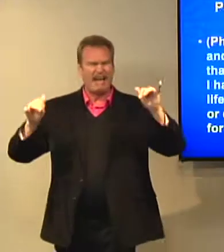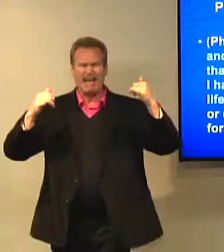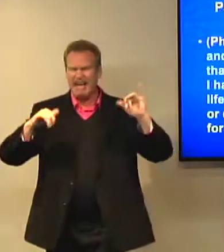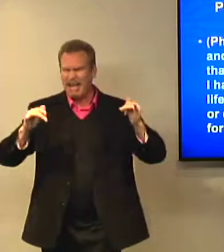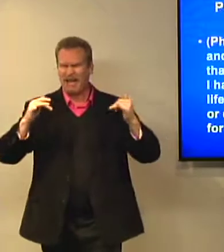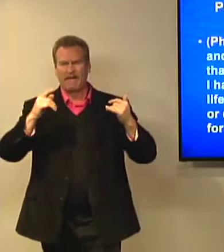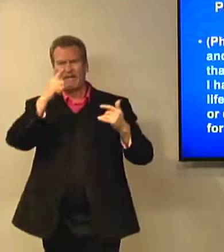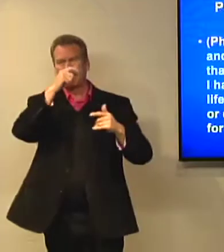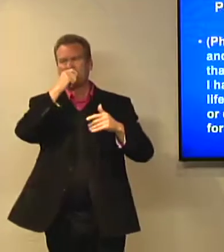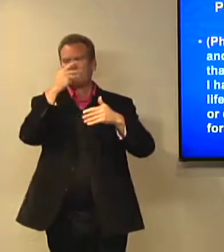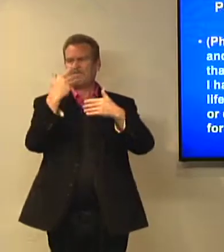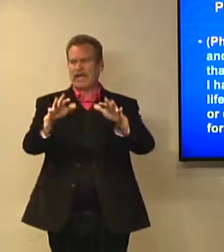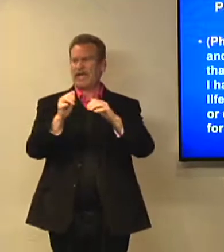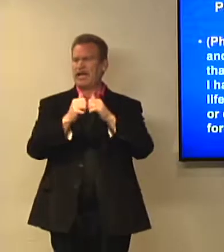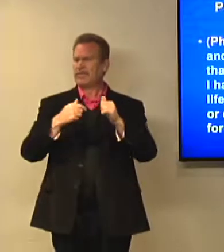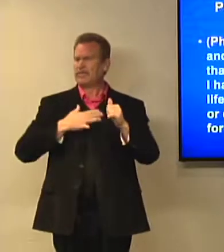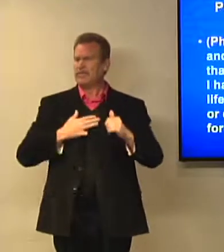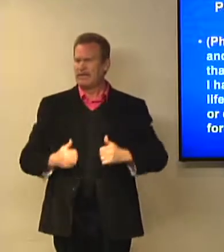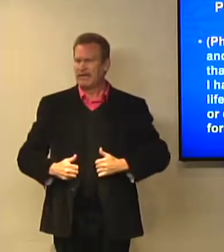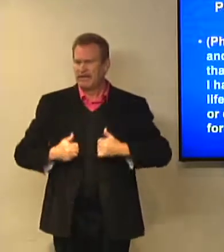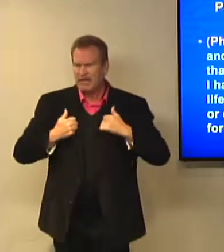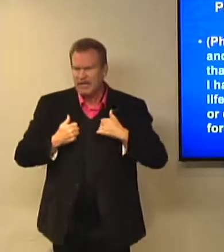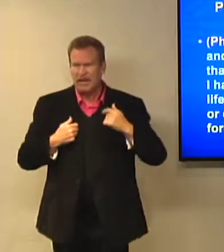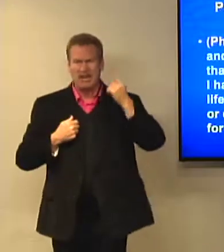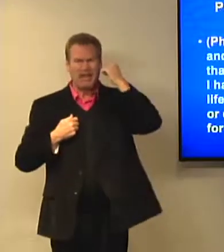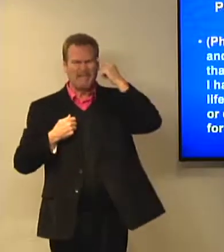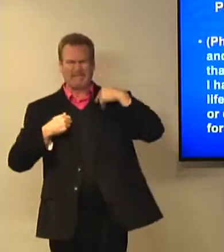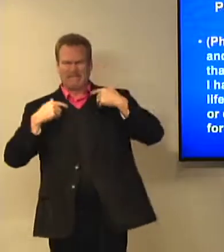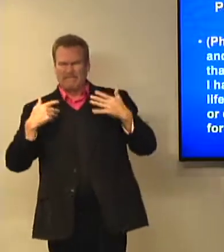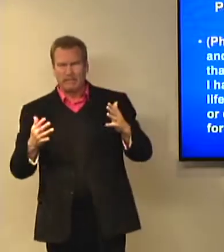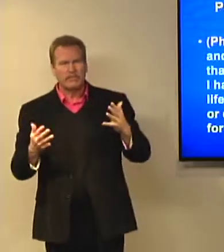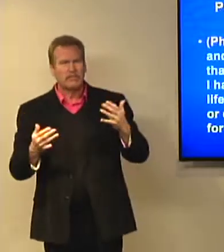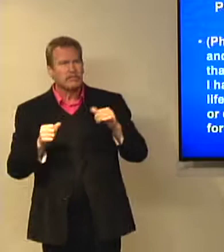them about Christ. He was still going to do that until his life was over.